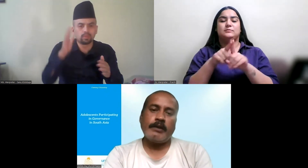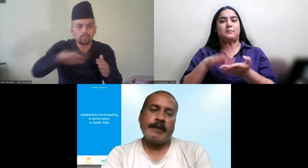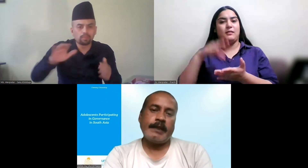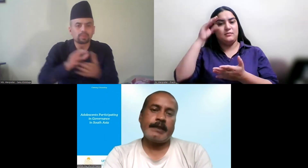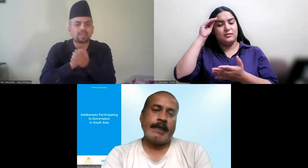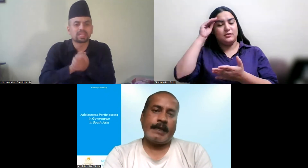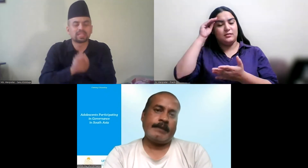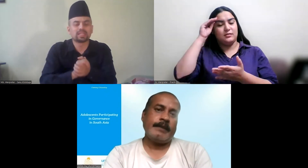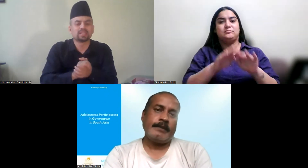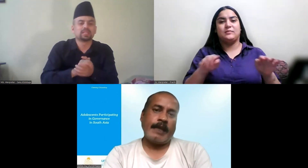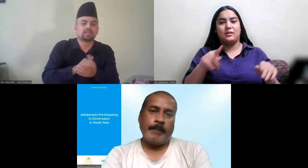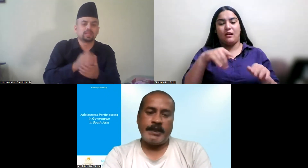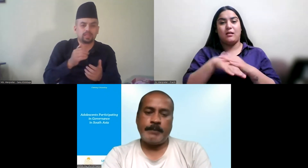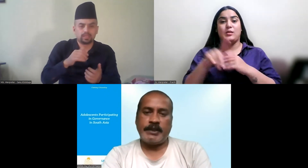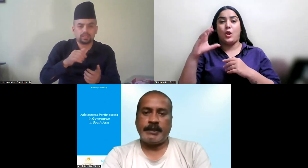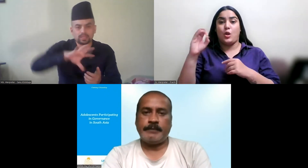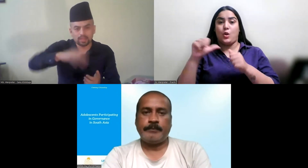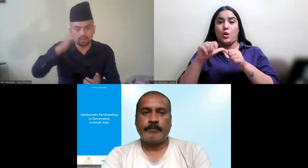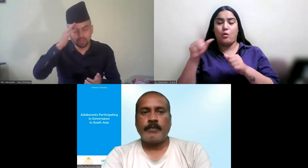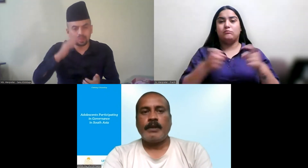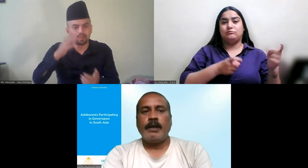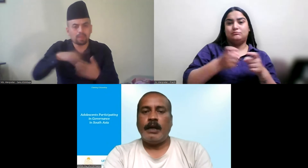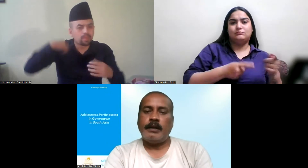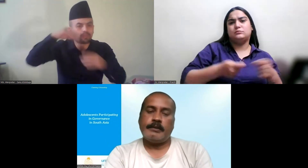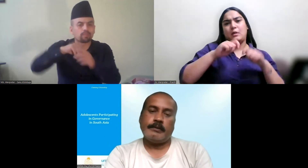local governance and child participation.